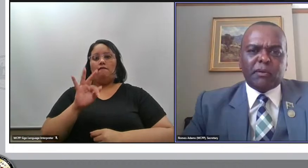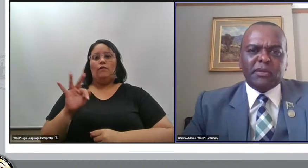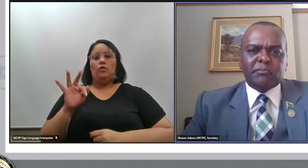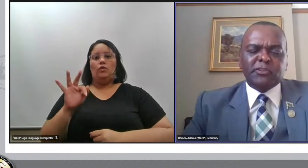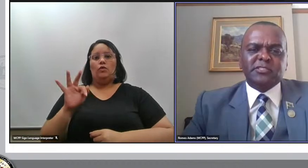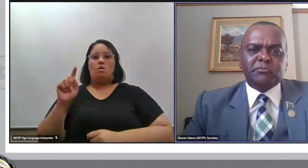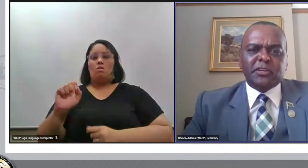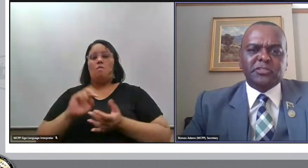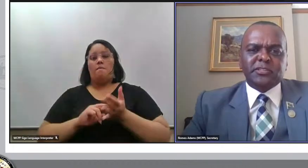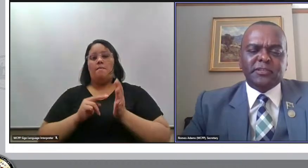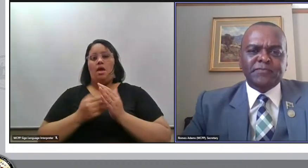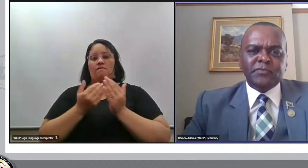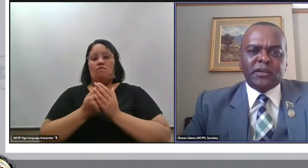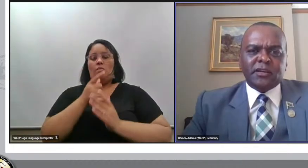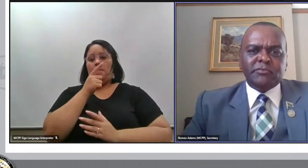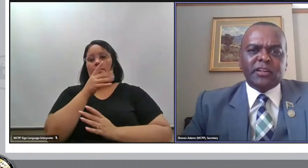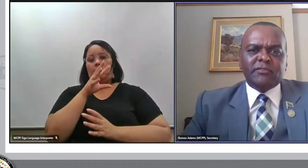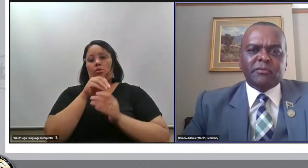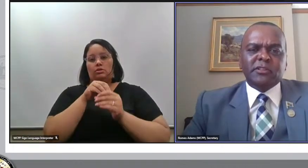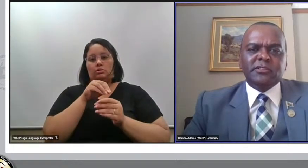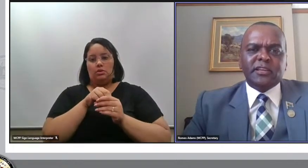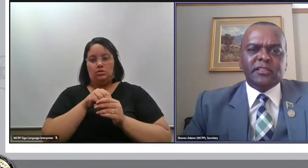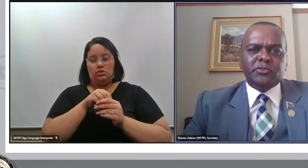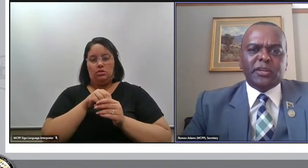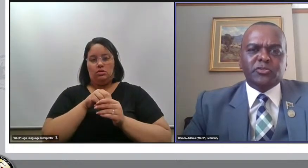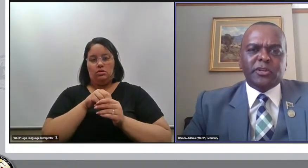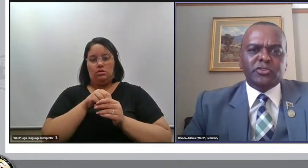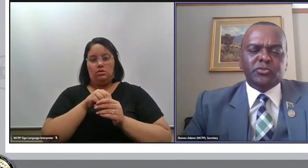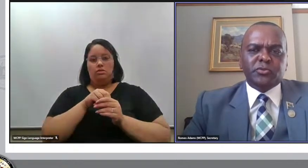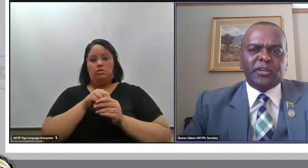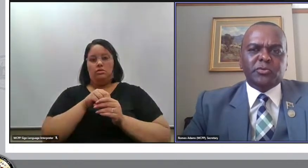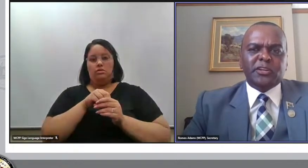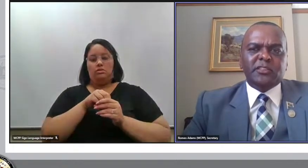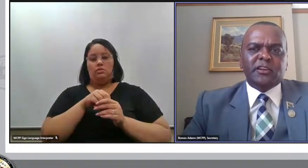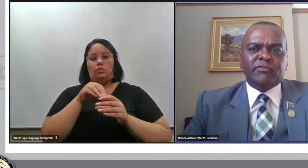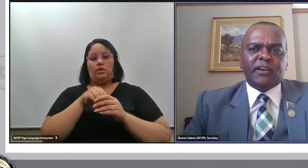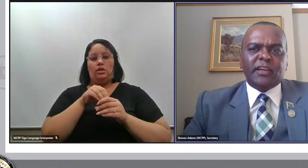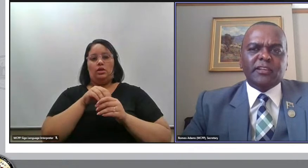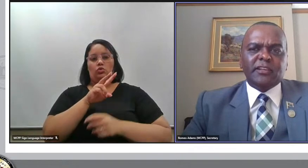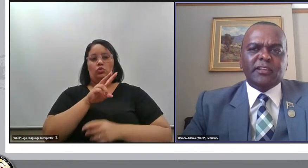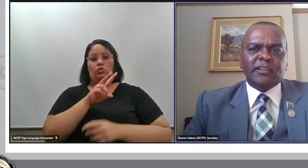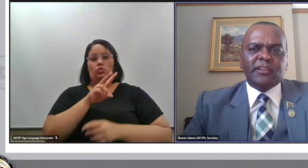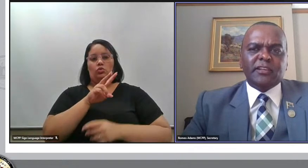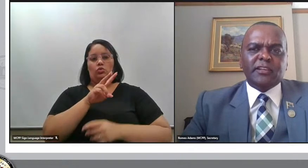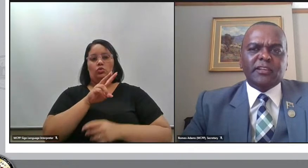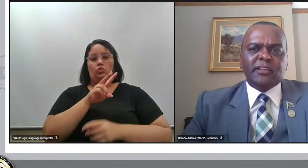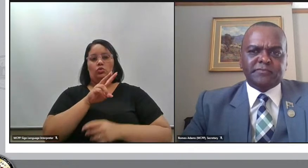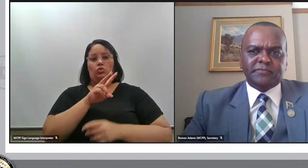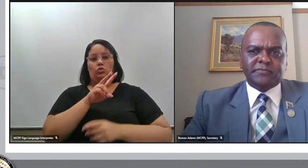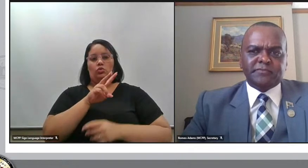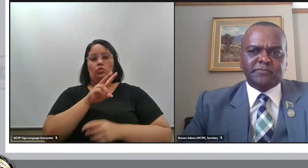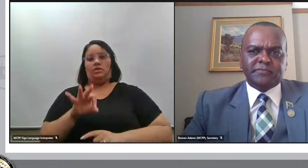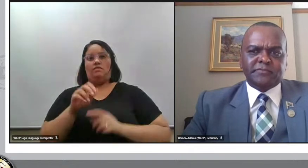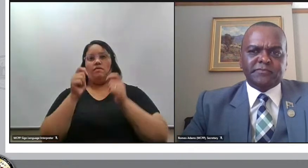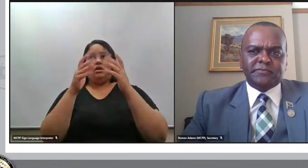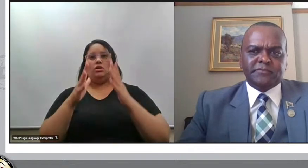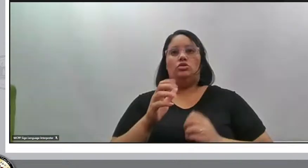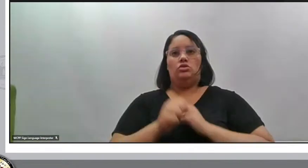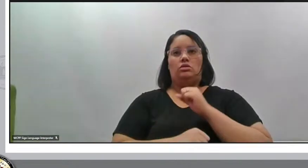plans for public participation deliverables in the 2022-2023 financial year.